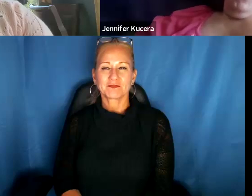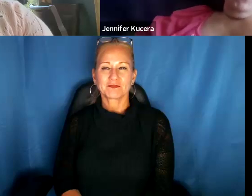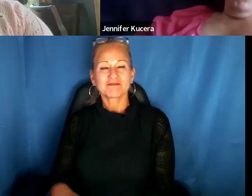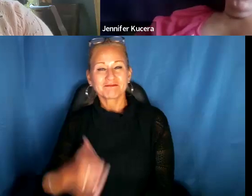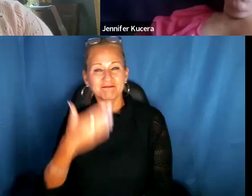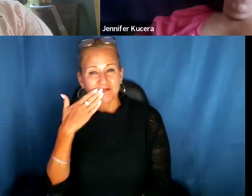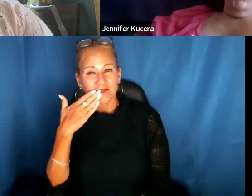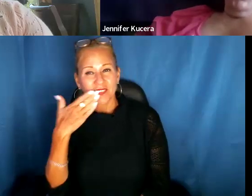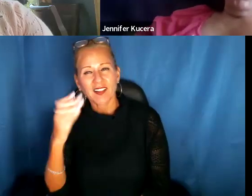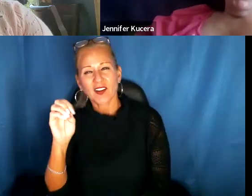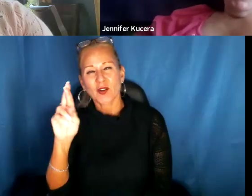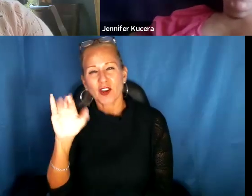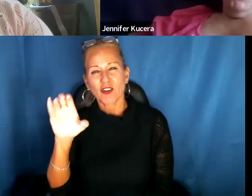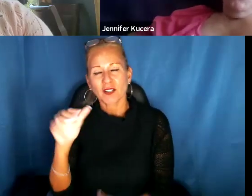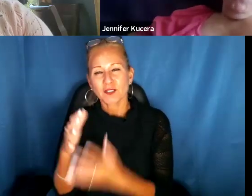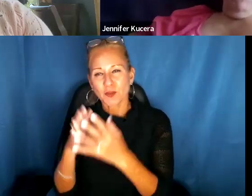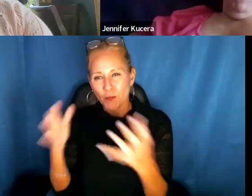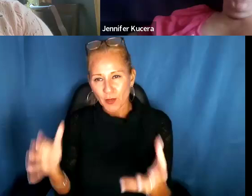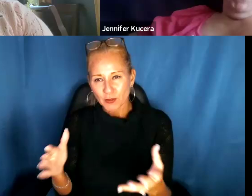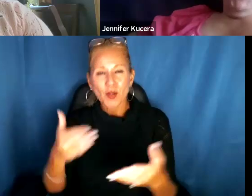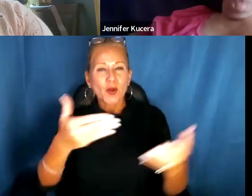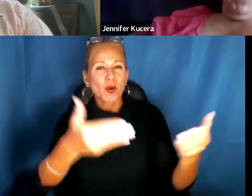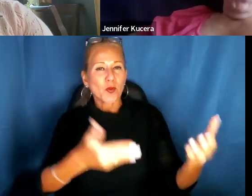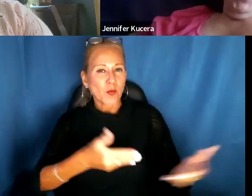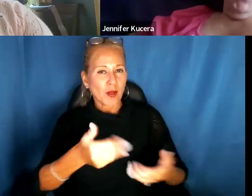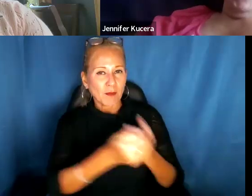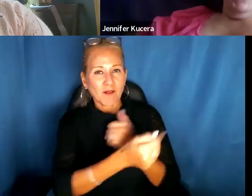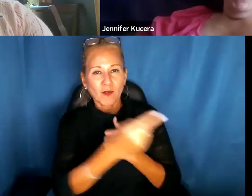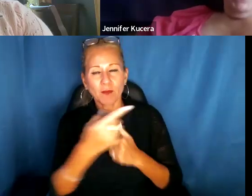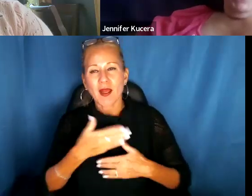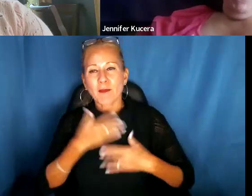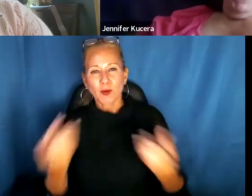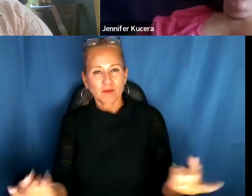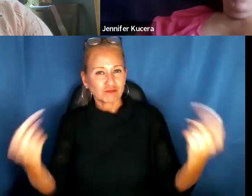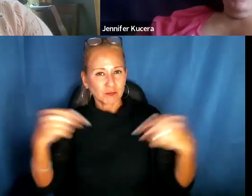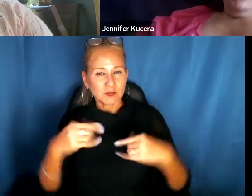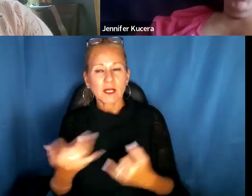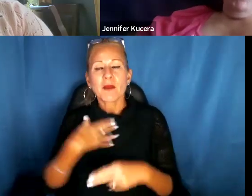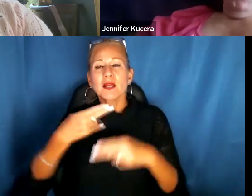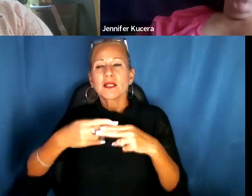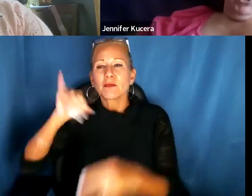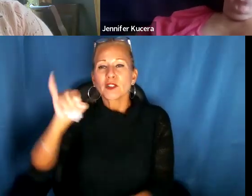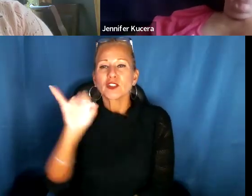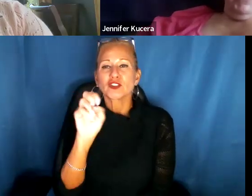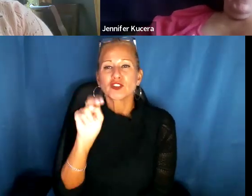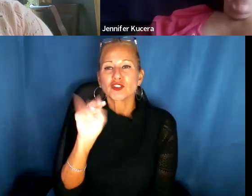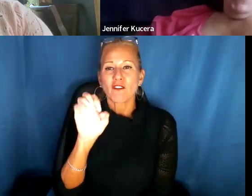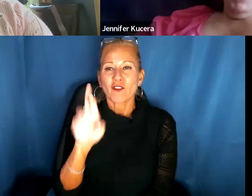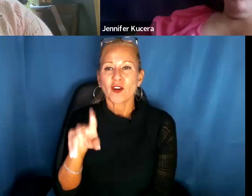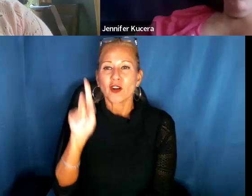Thank you, Erica, so much. And welcome, everybody. I'm so glad you're here today. My name is Jennifer